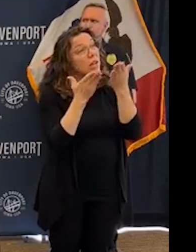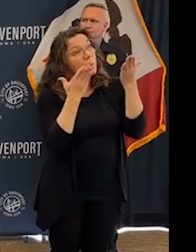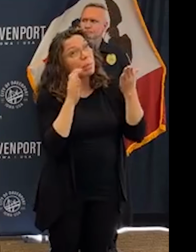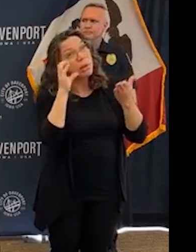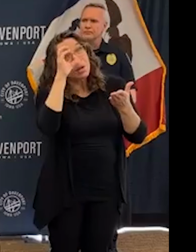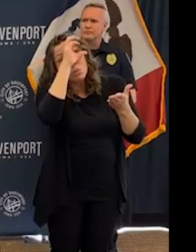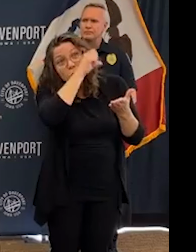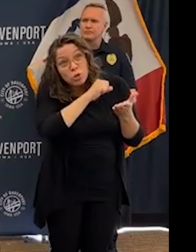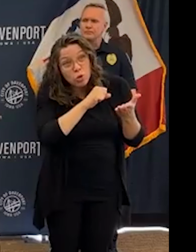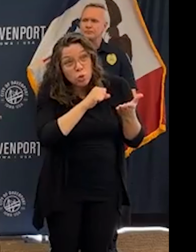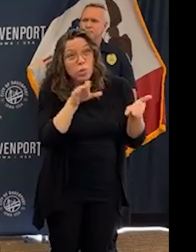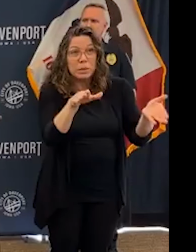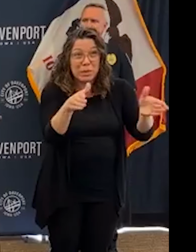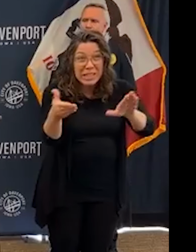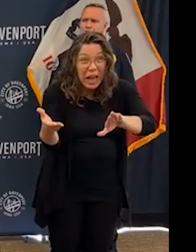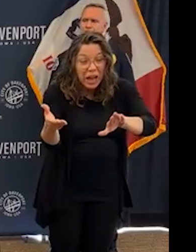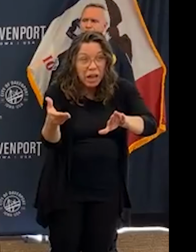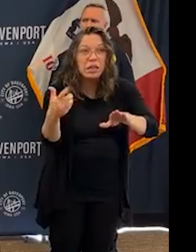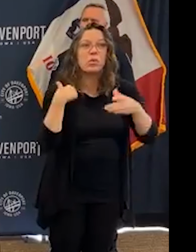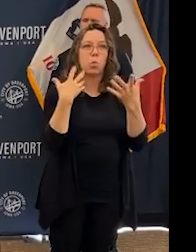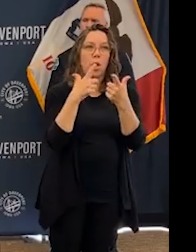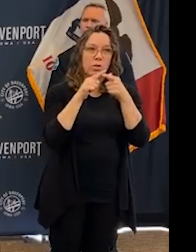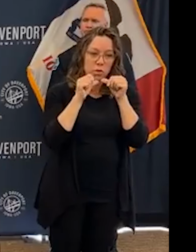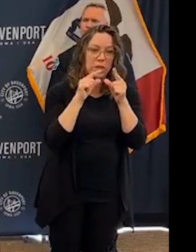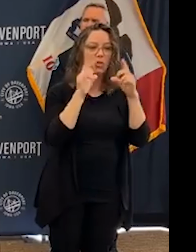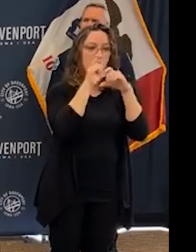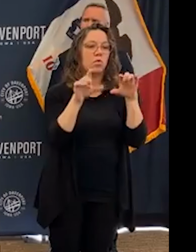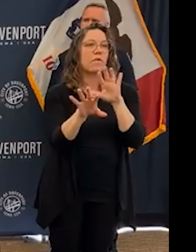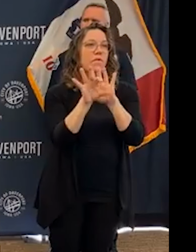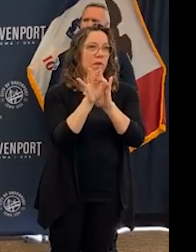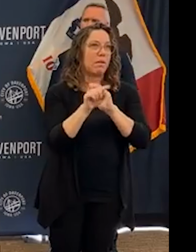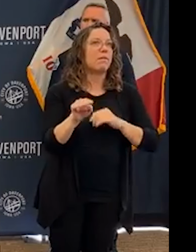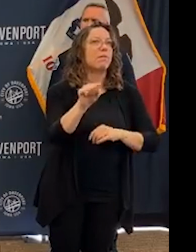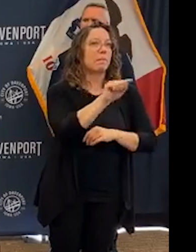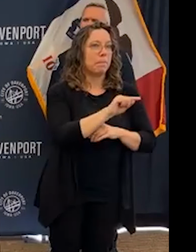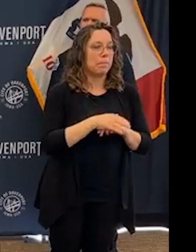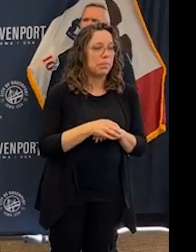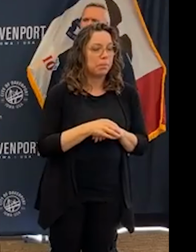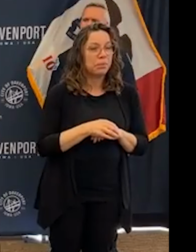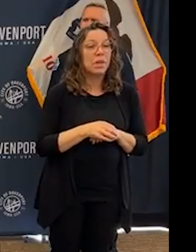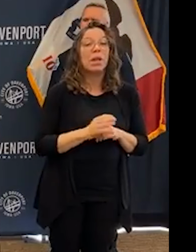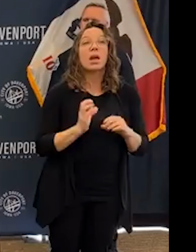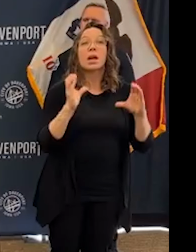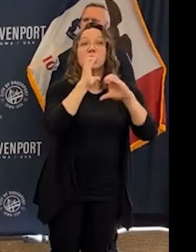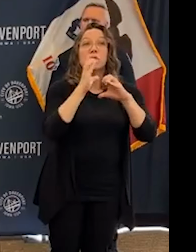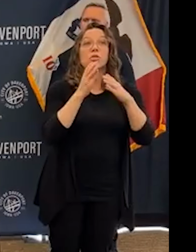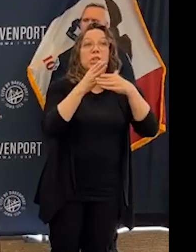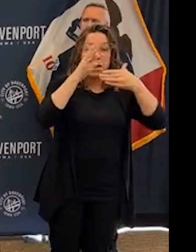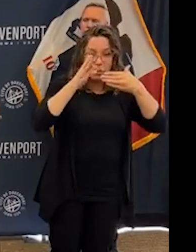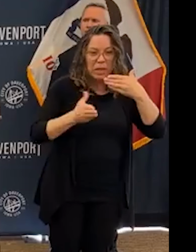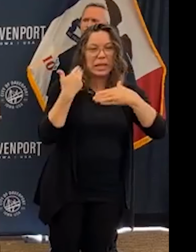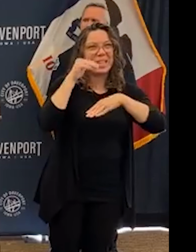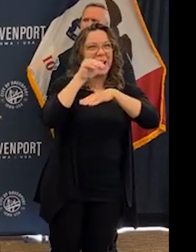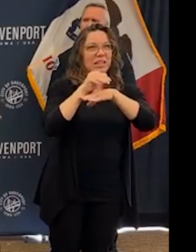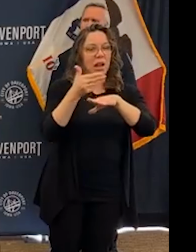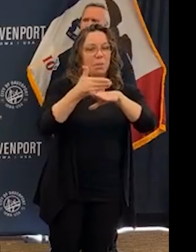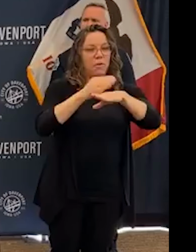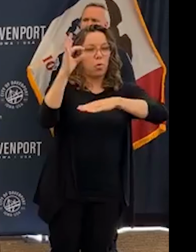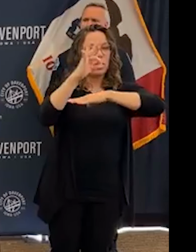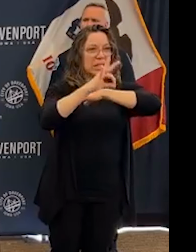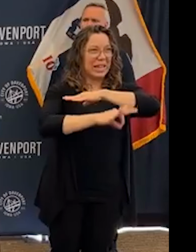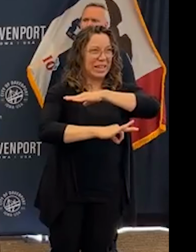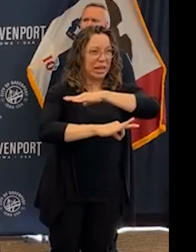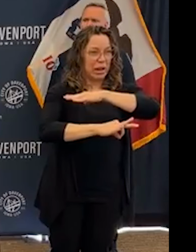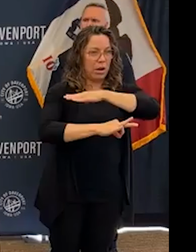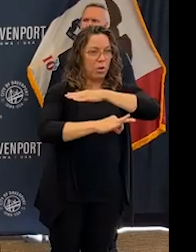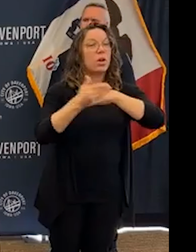presumed to have perished inside the collapse. That search was completed before sundown last night. That has allowed us to move to the next